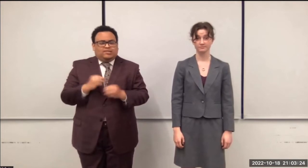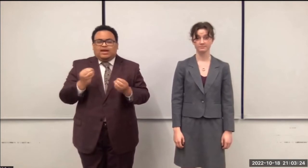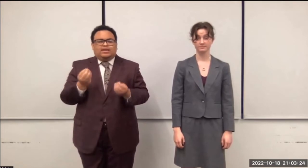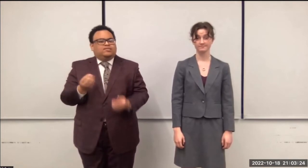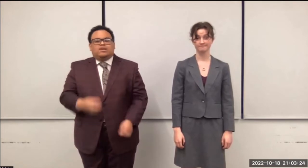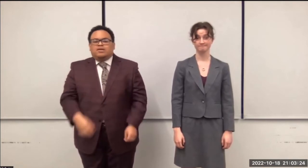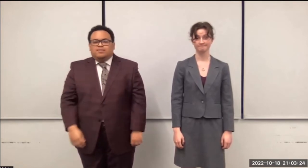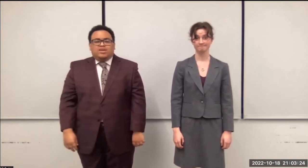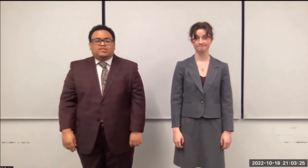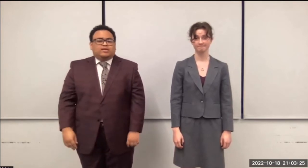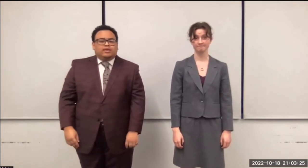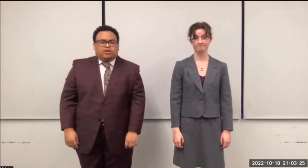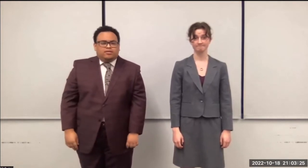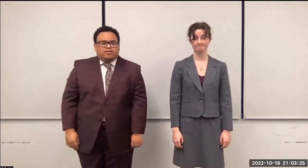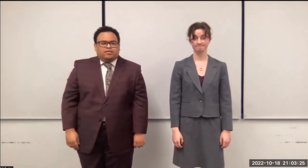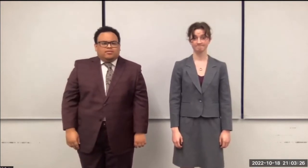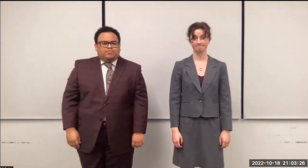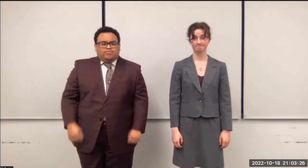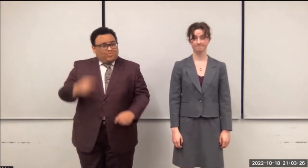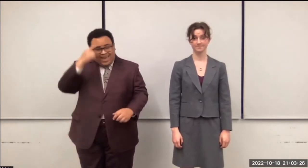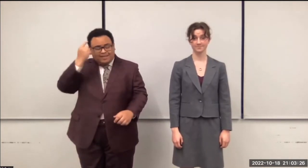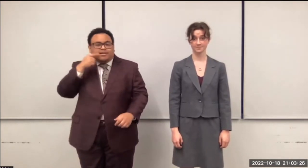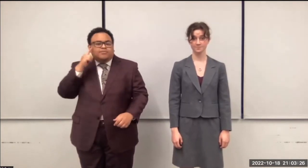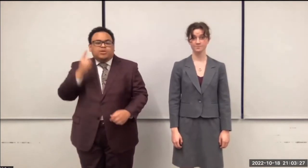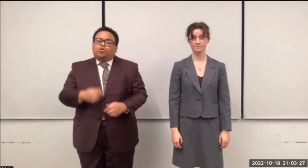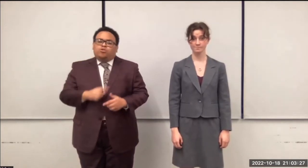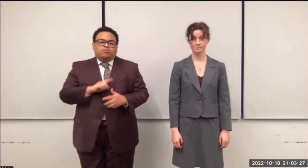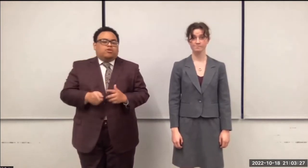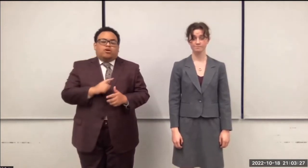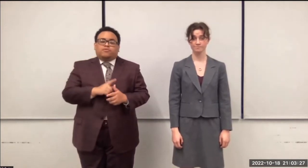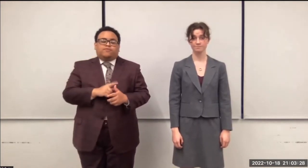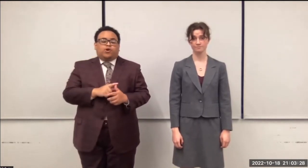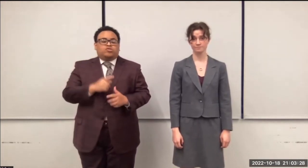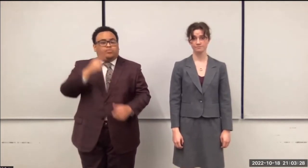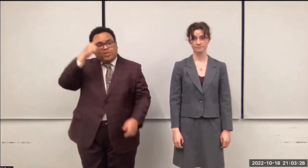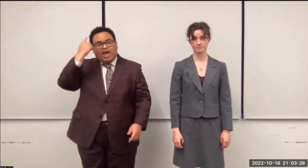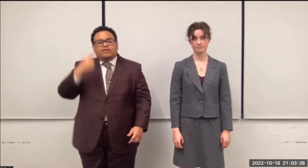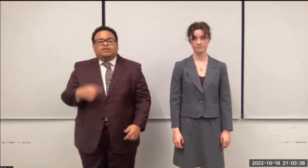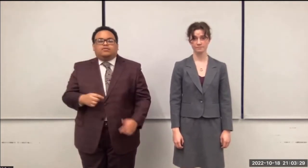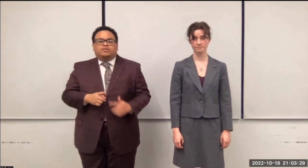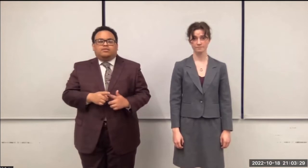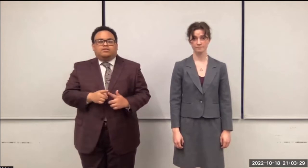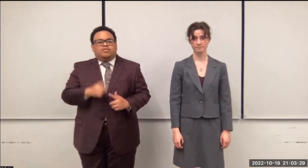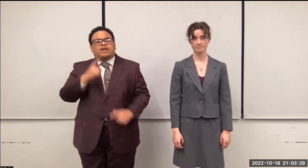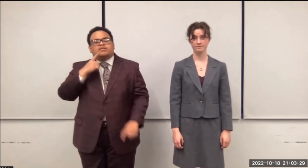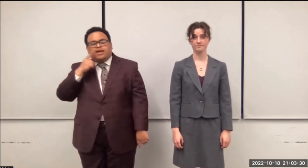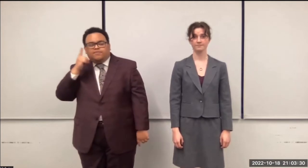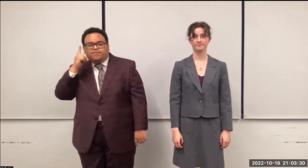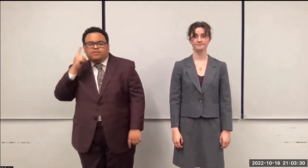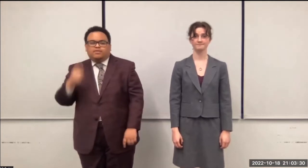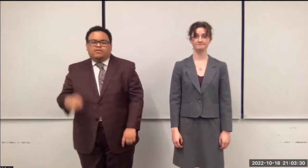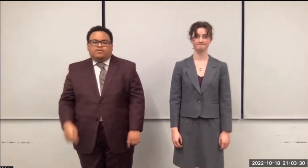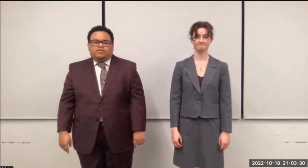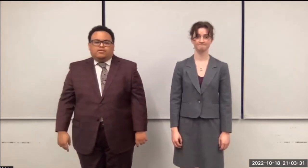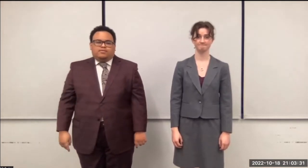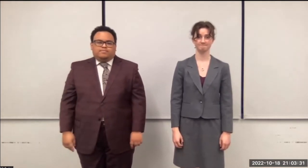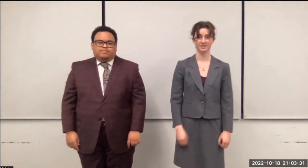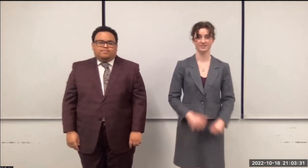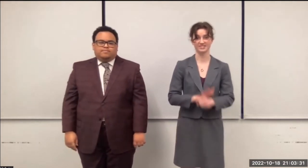signs makes it clear. Black deaf people are first Black, then deaf. The